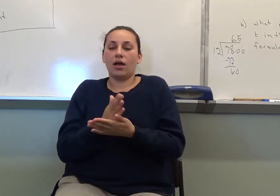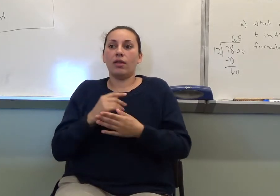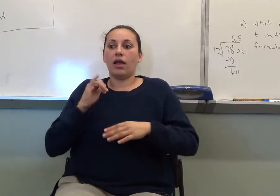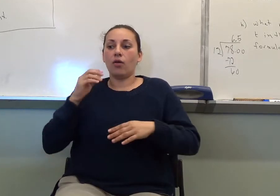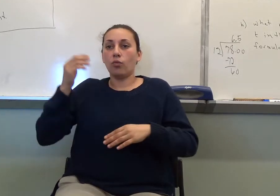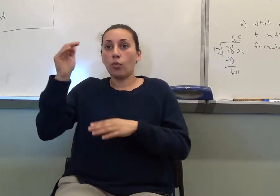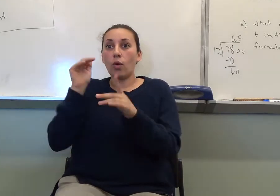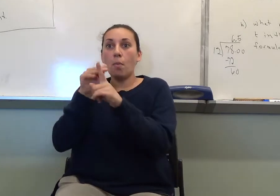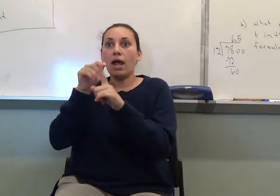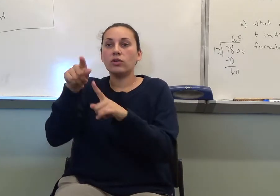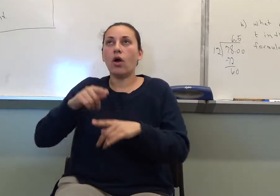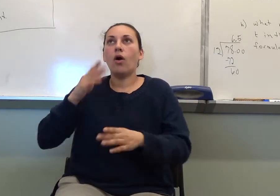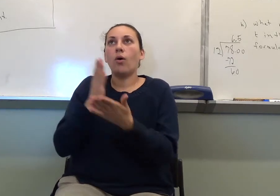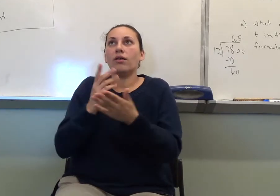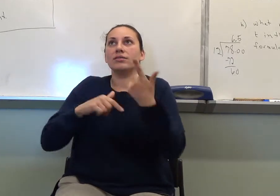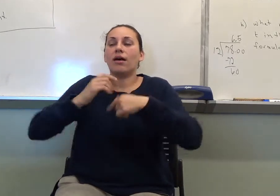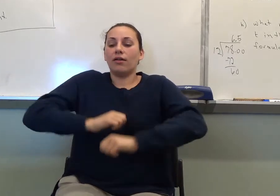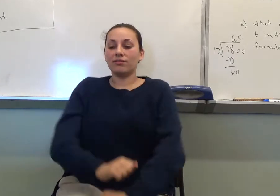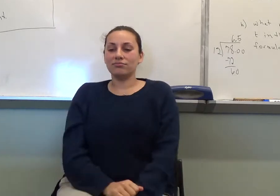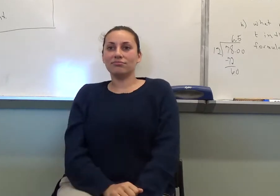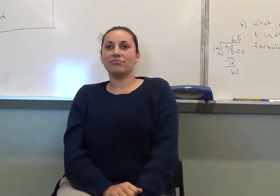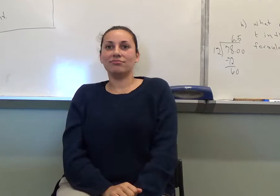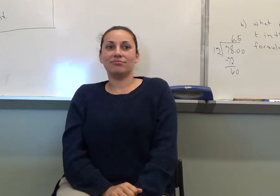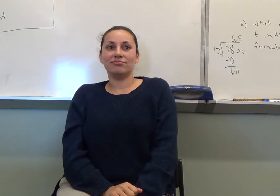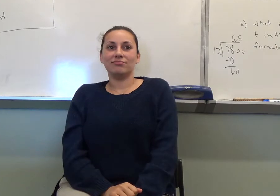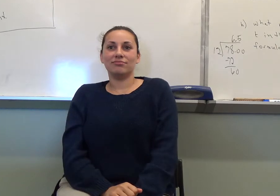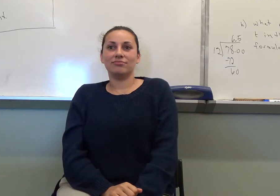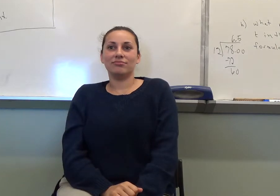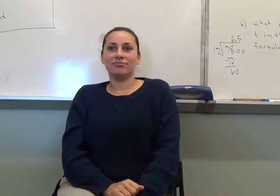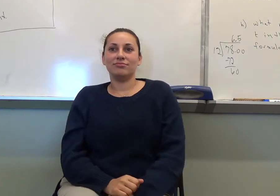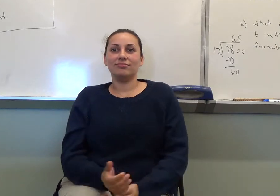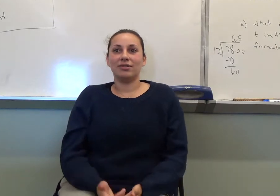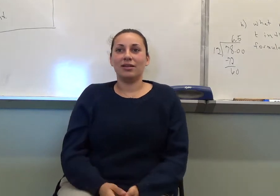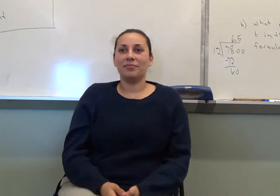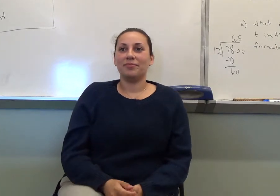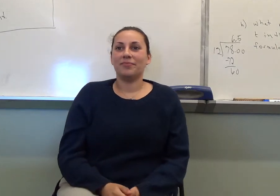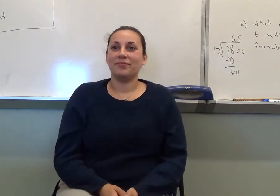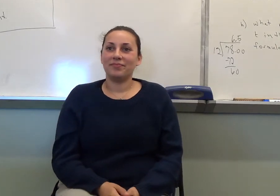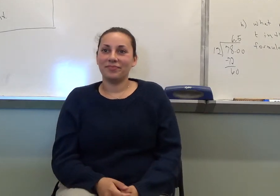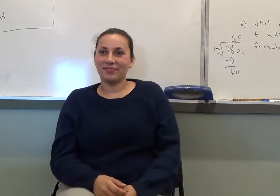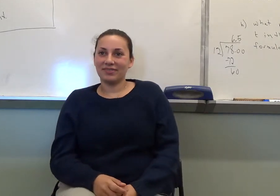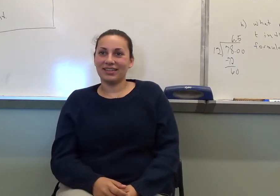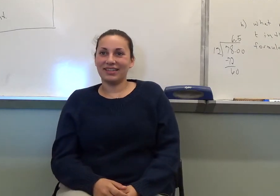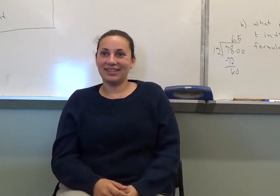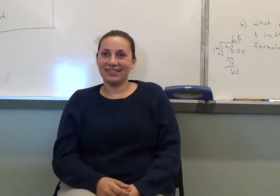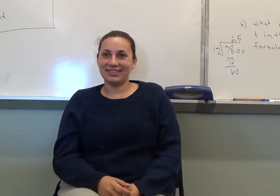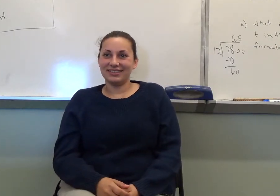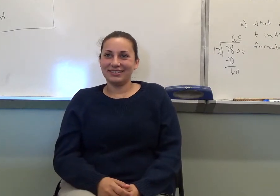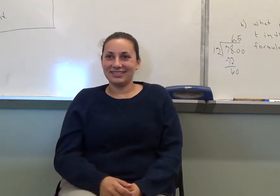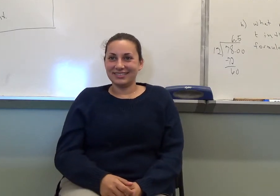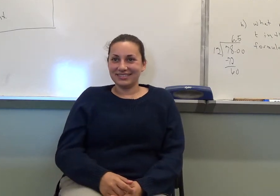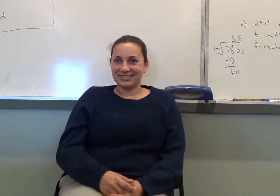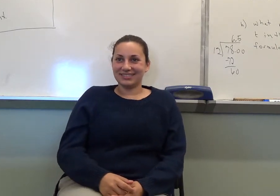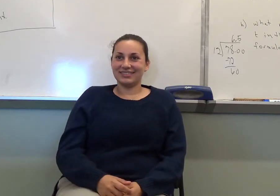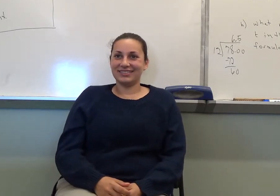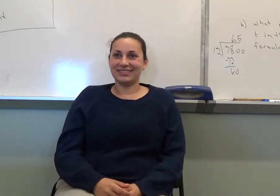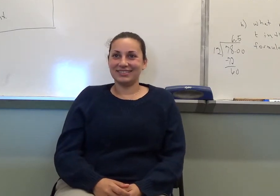$1,259.71. So the difference between this and this, you can figure out what the difference is for